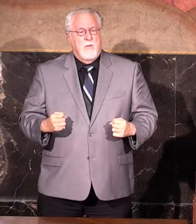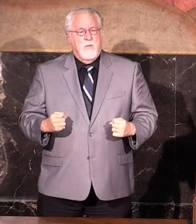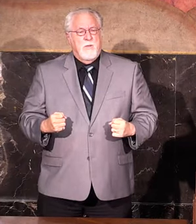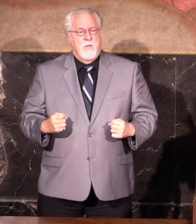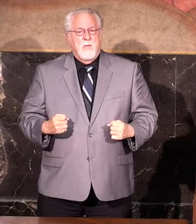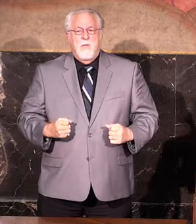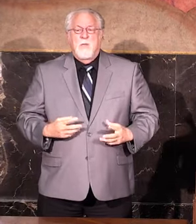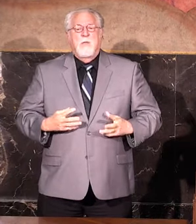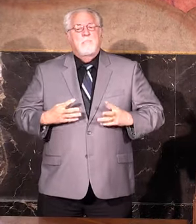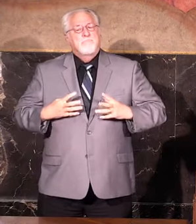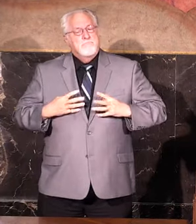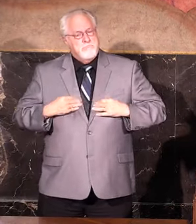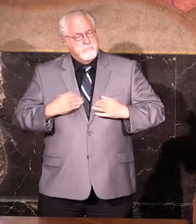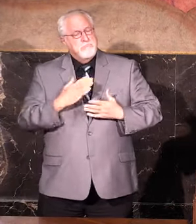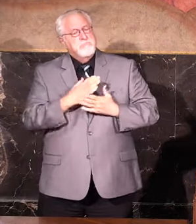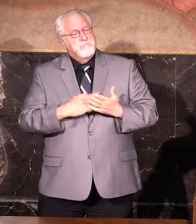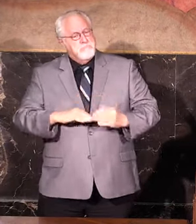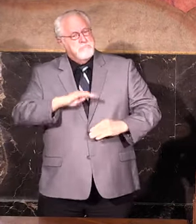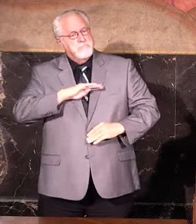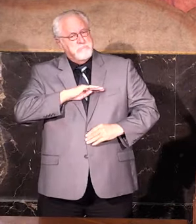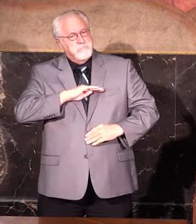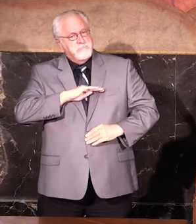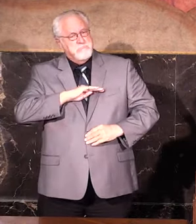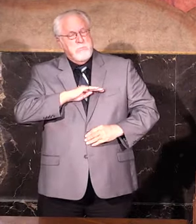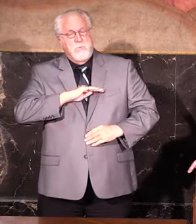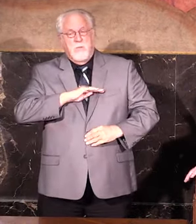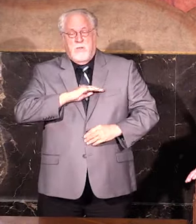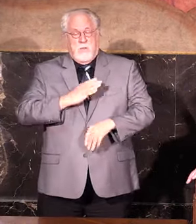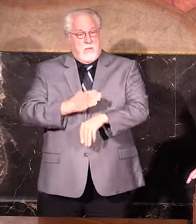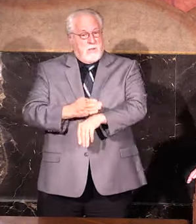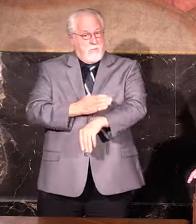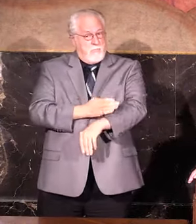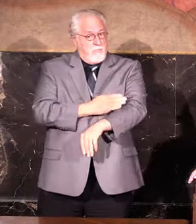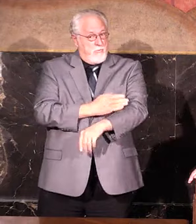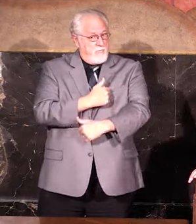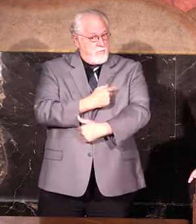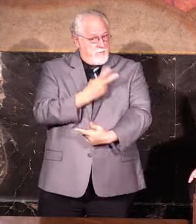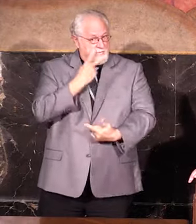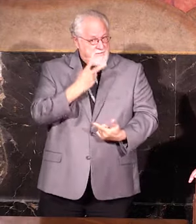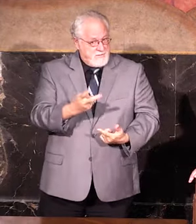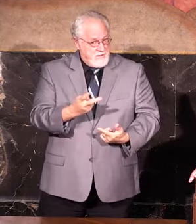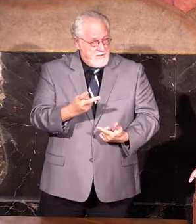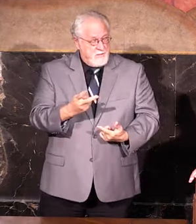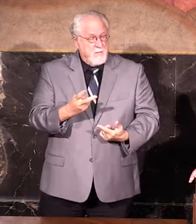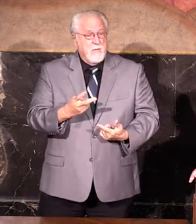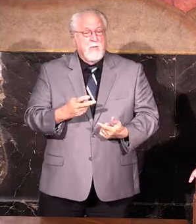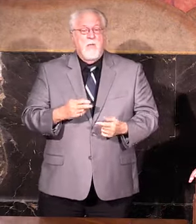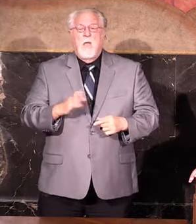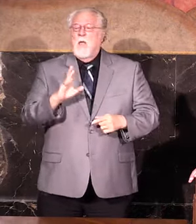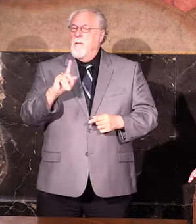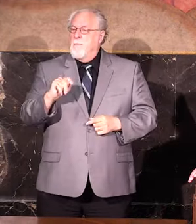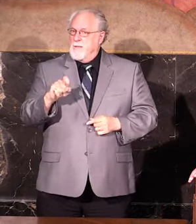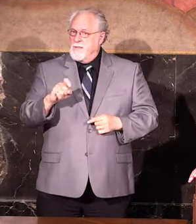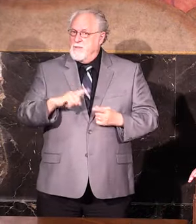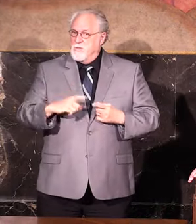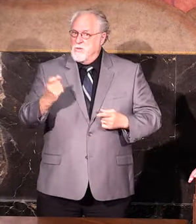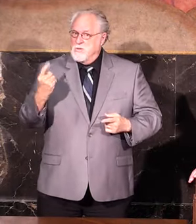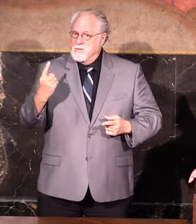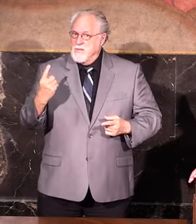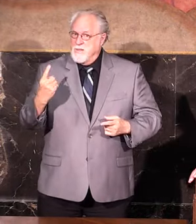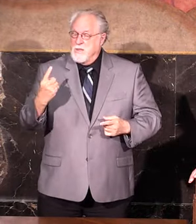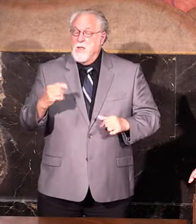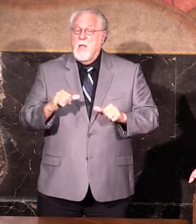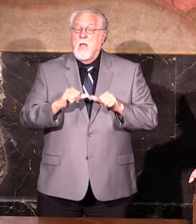some satisfaction in the improvement that we have seen over the last several weeks, but we need to understand that